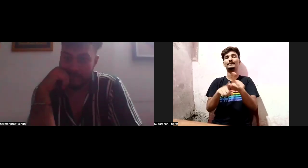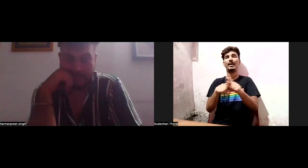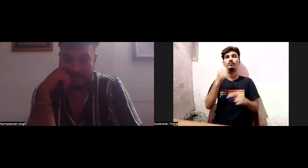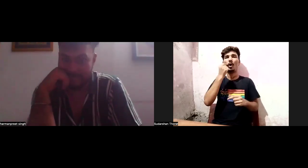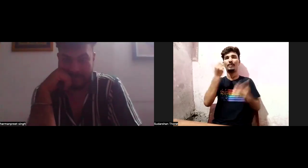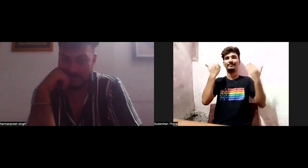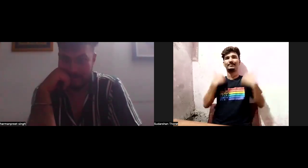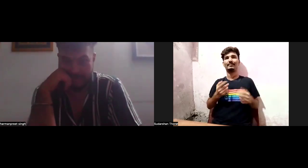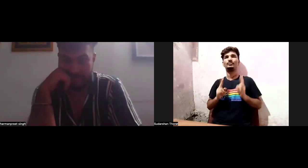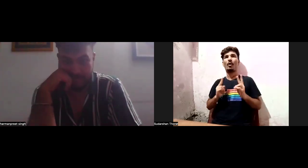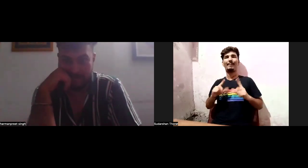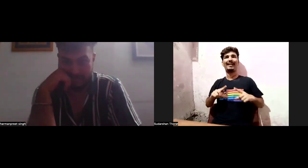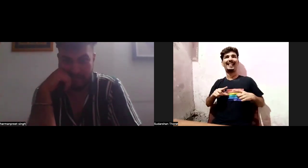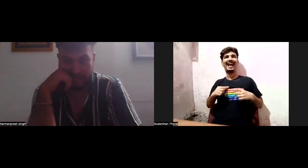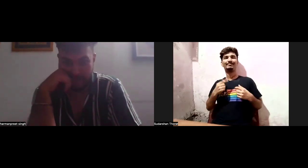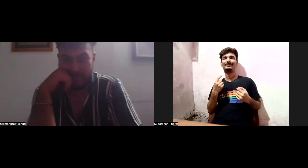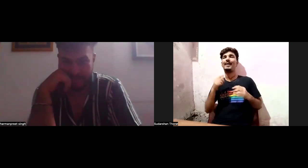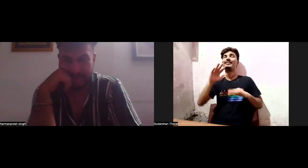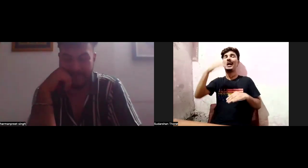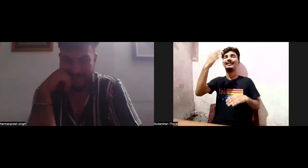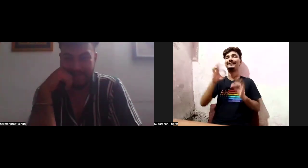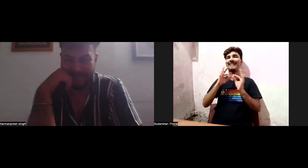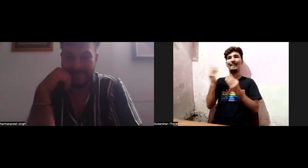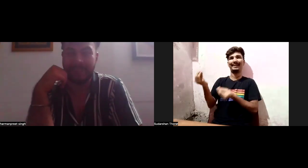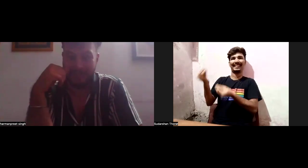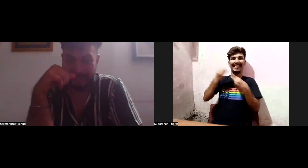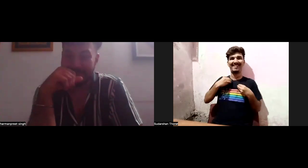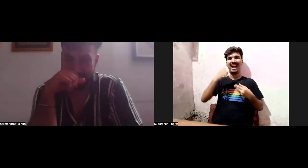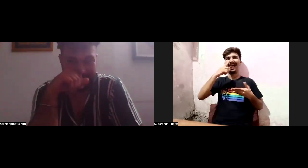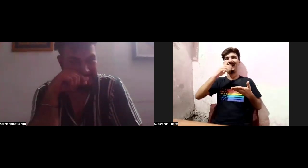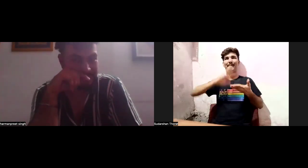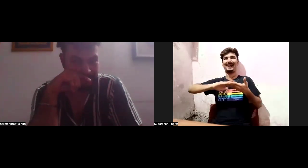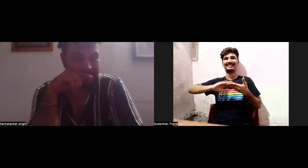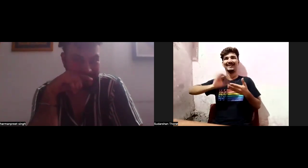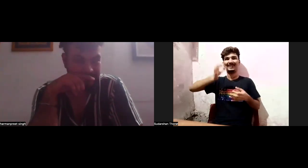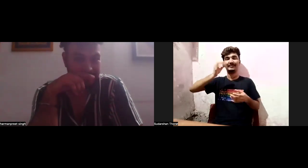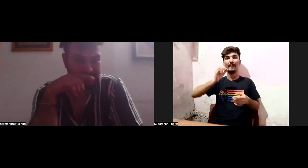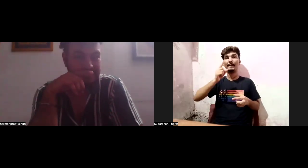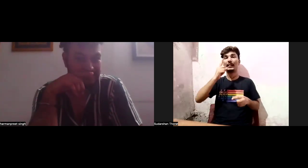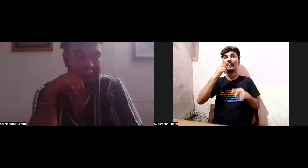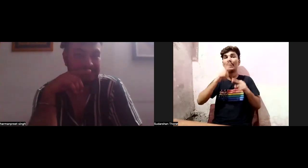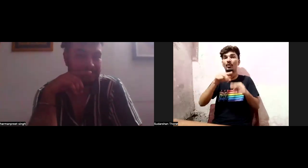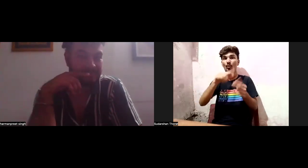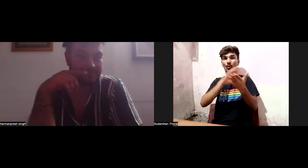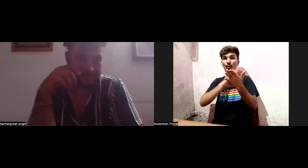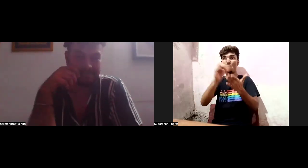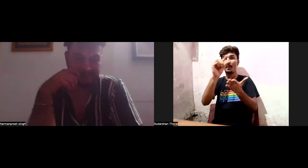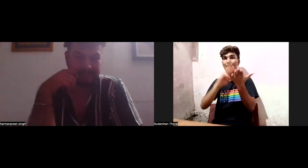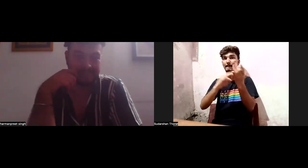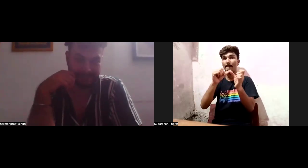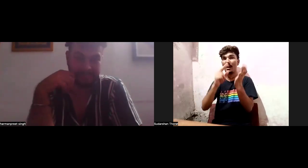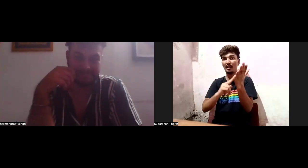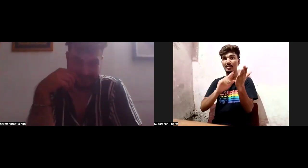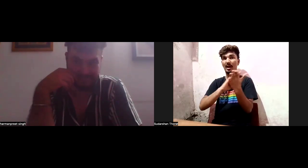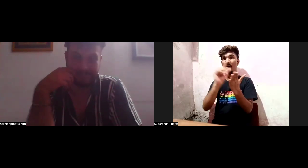no, they cannot go back to their same position. They think that however they has been identified as a gender from